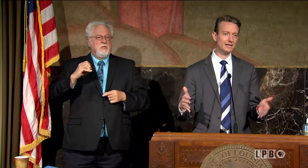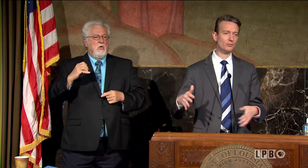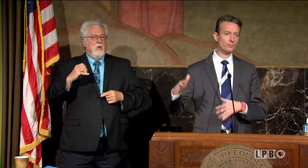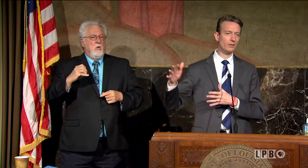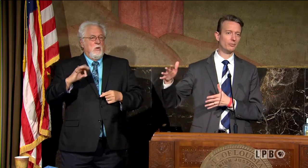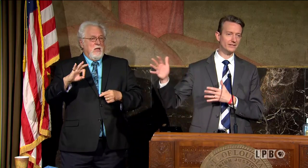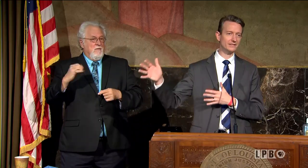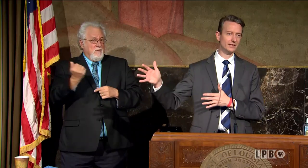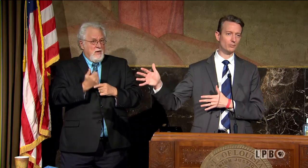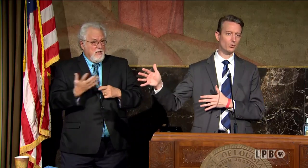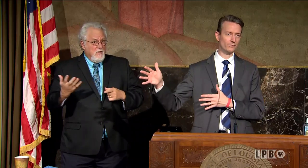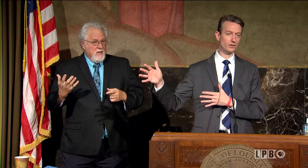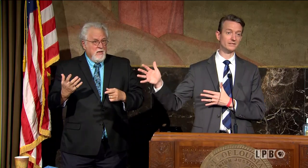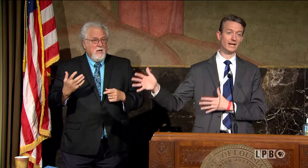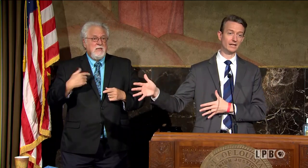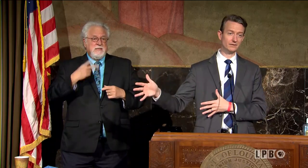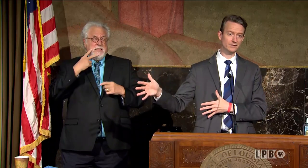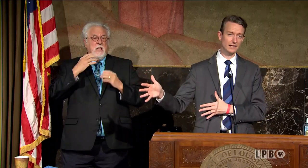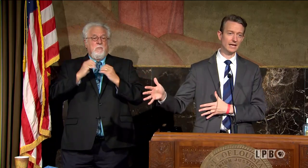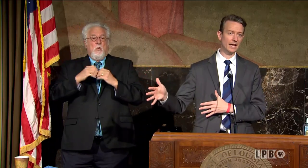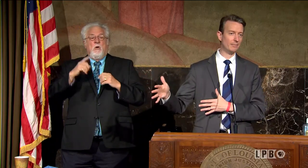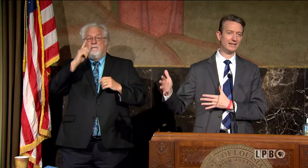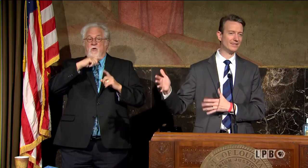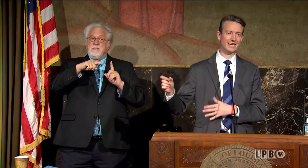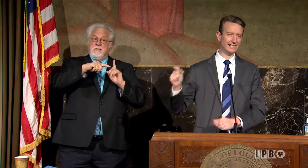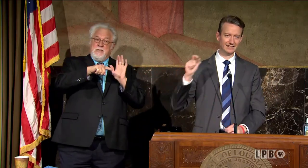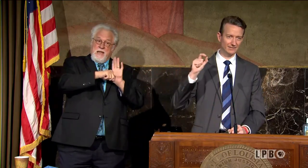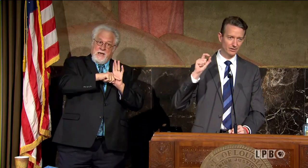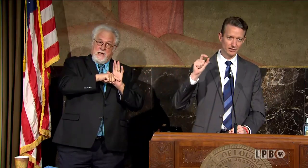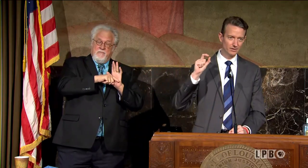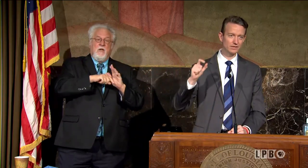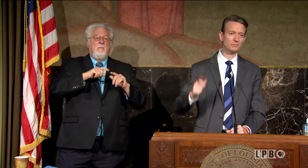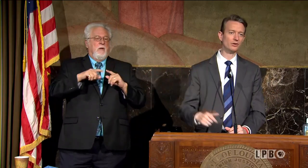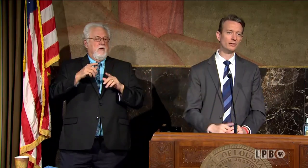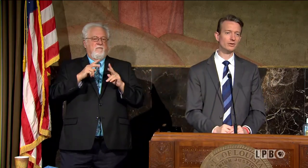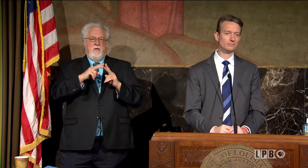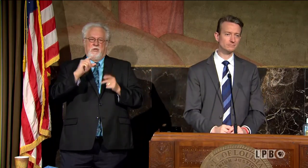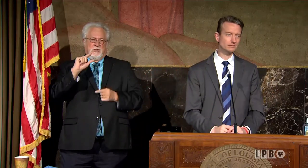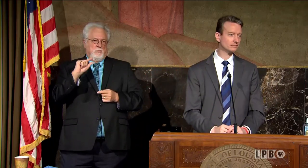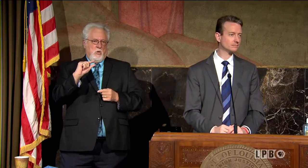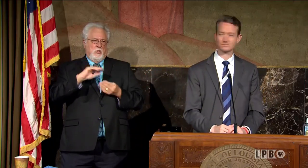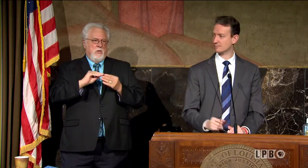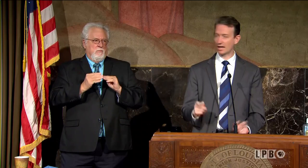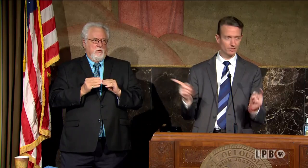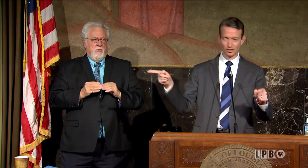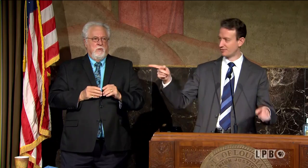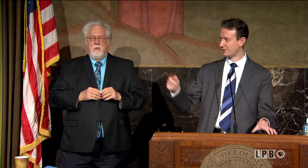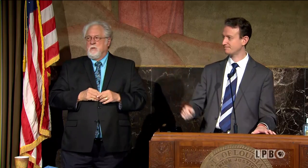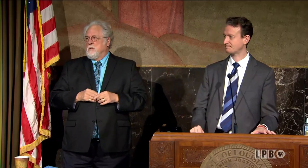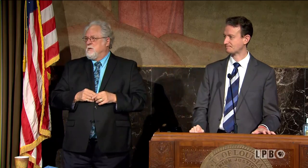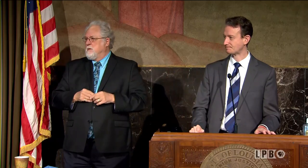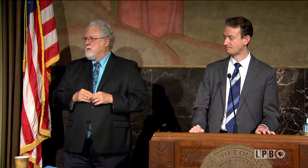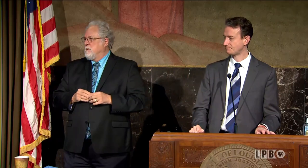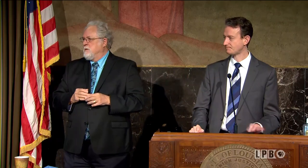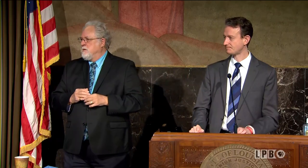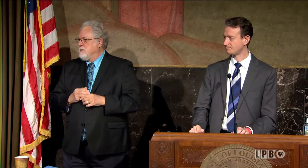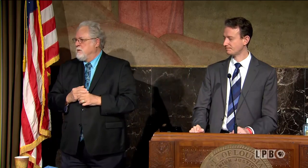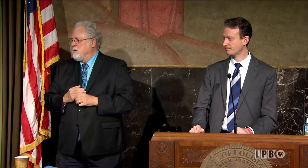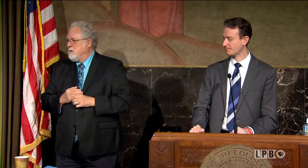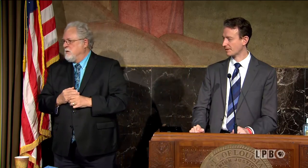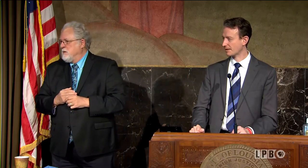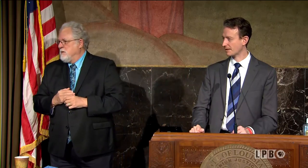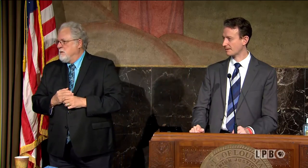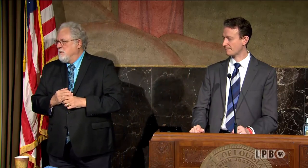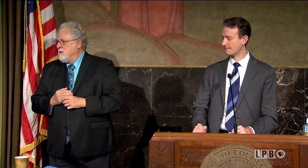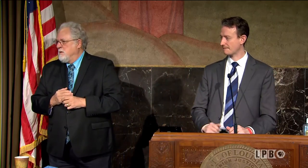there's anything, we're probably seeing more false negatives, but even then, it's a very, very small number. I'm going to go over here. What's the